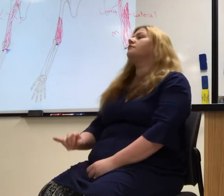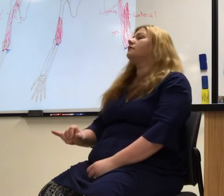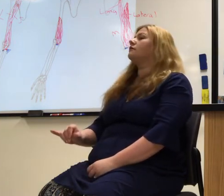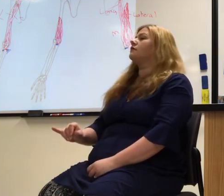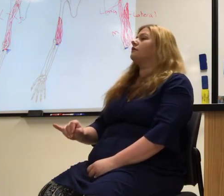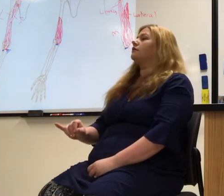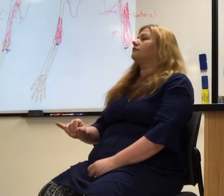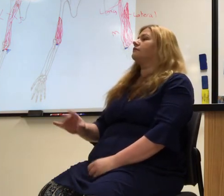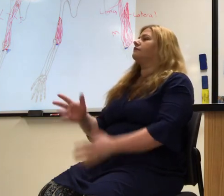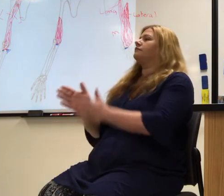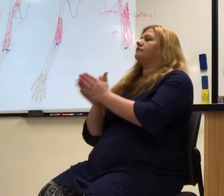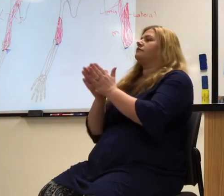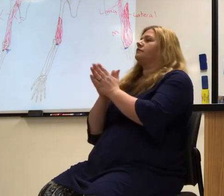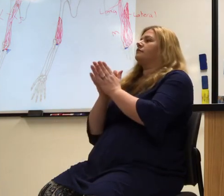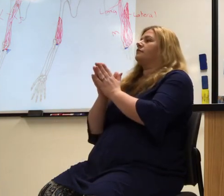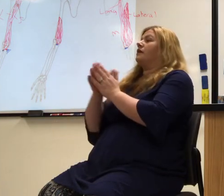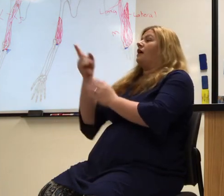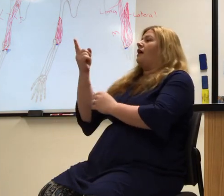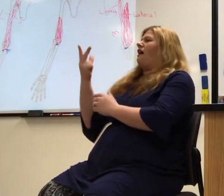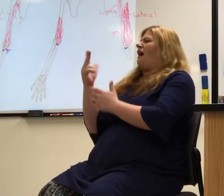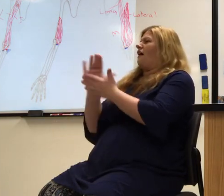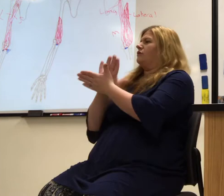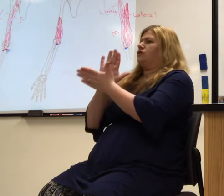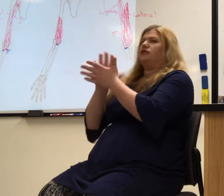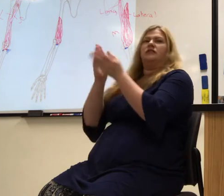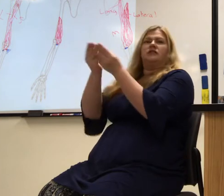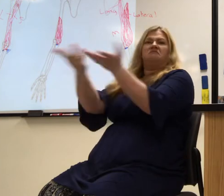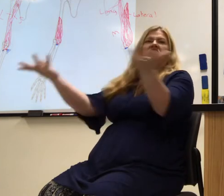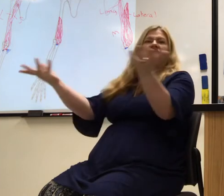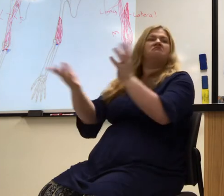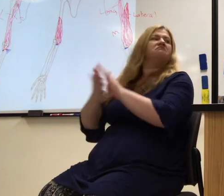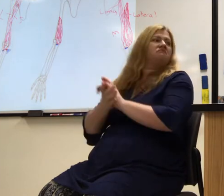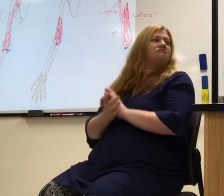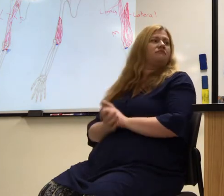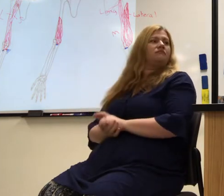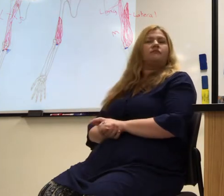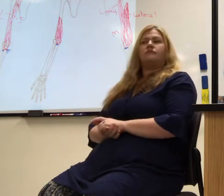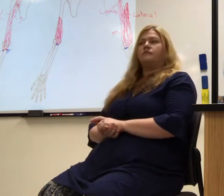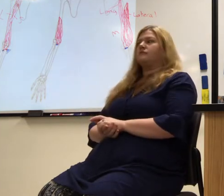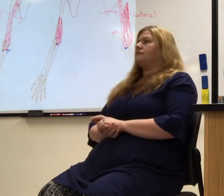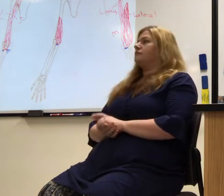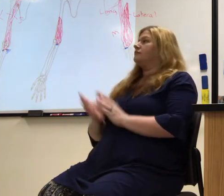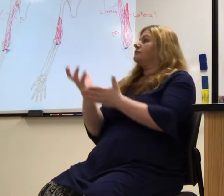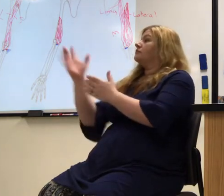Let me ask you some questions here on your half shoe. Why don't you pass these back?